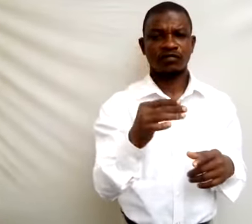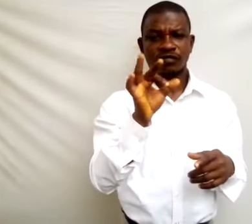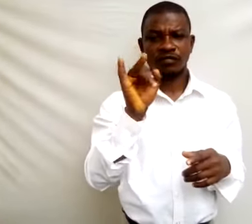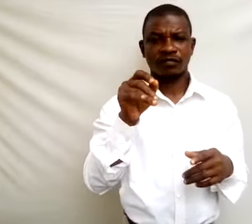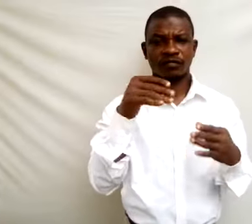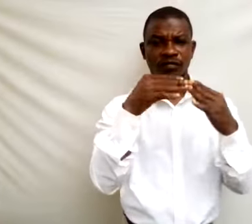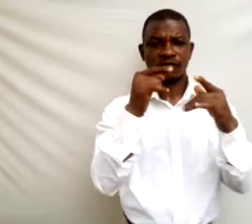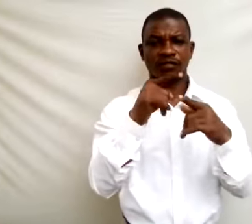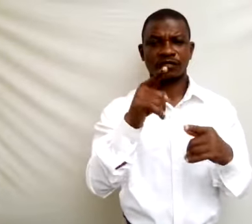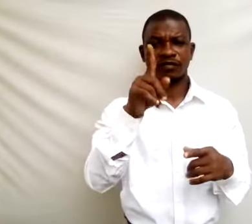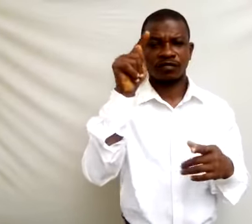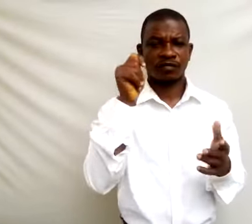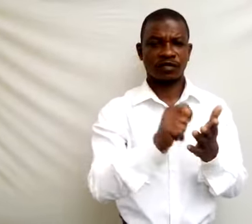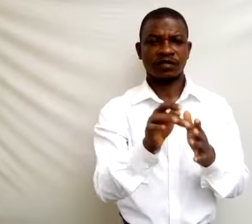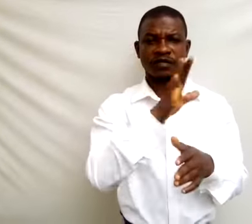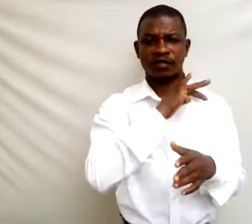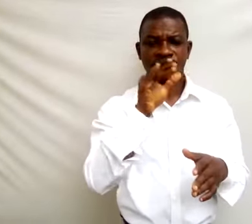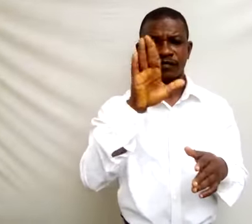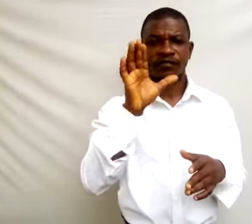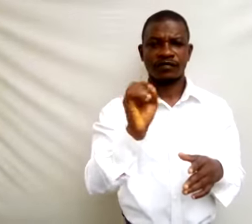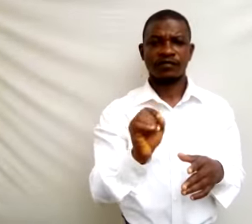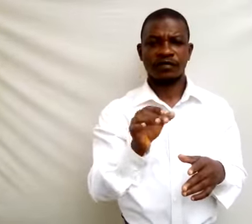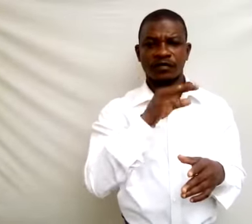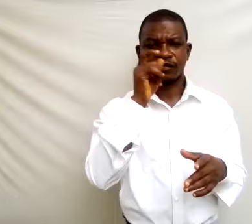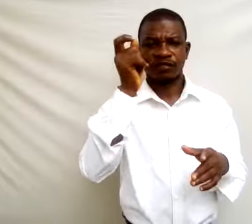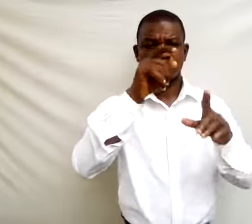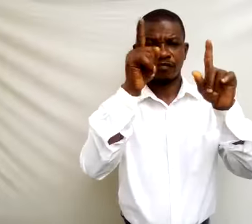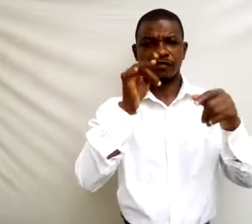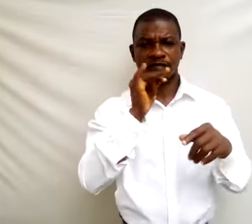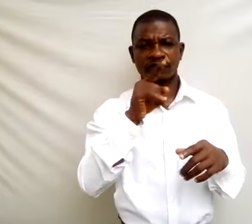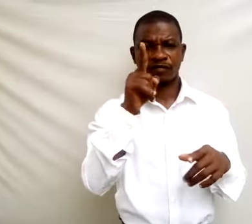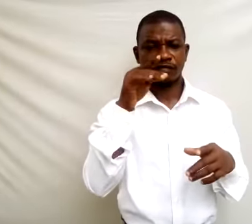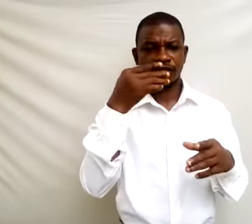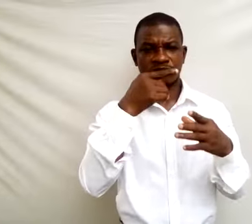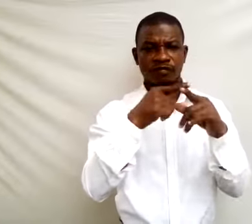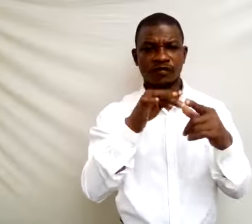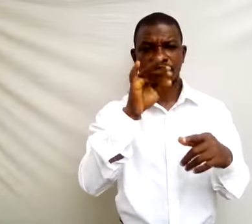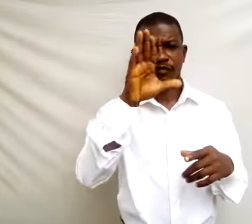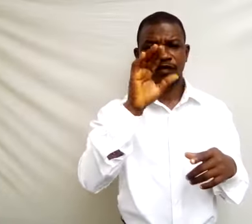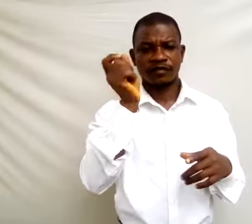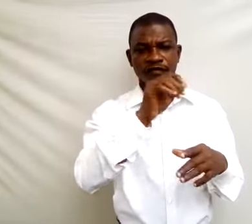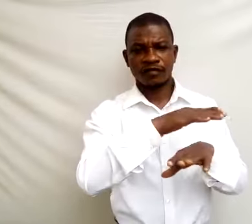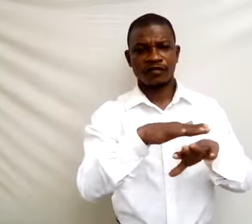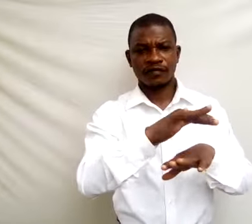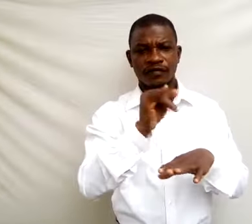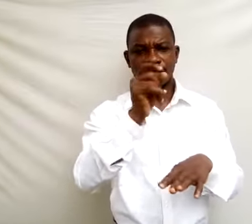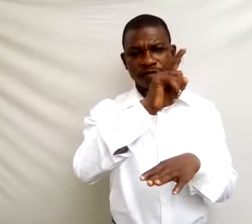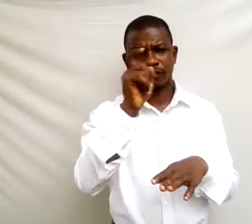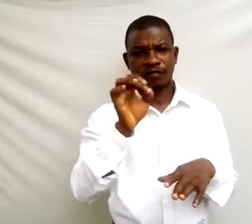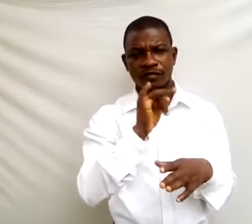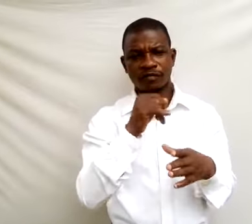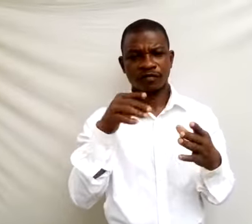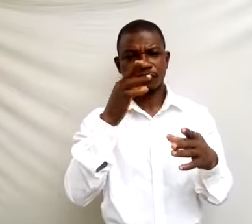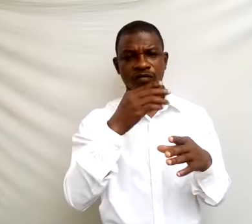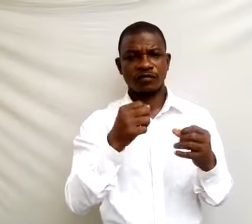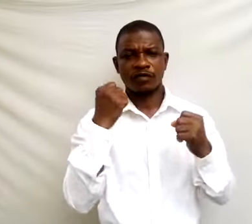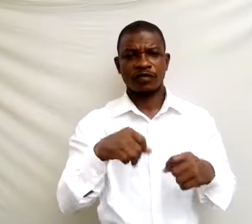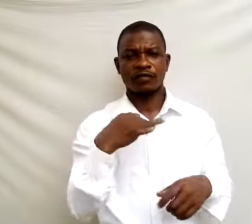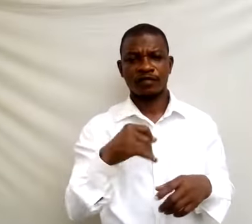to 1,050 bracket 1 plus 5 over 100 raised to power of 2. Which is equal